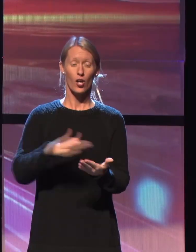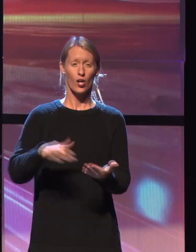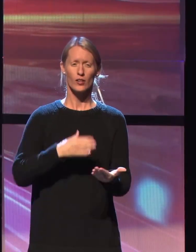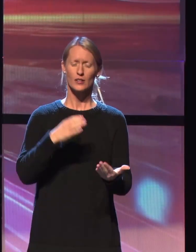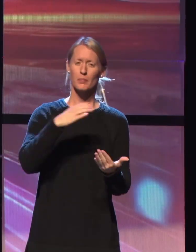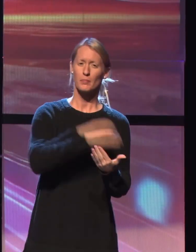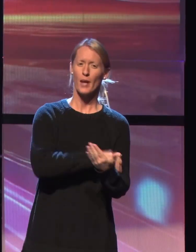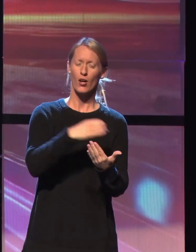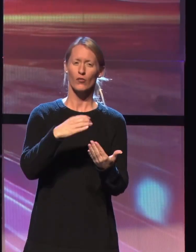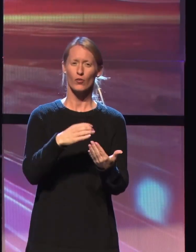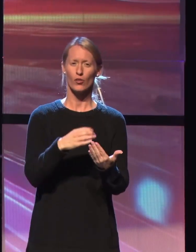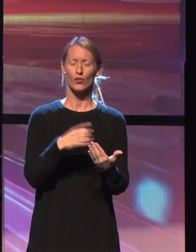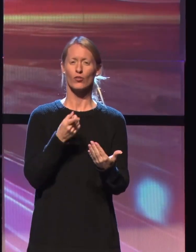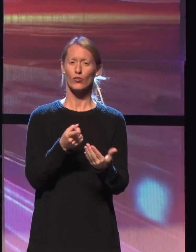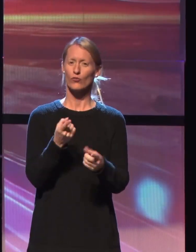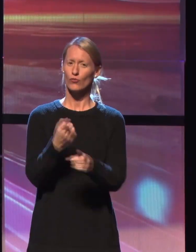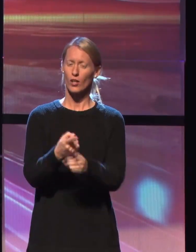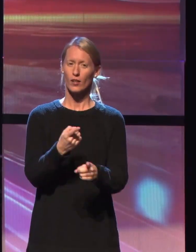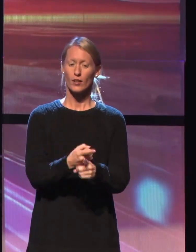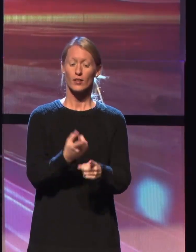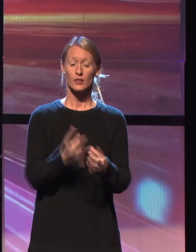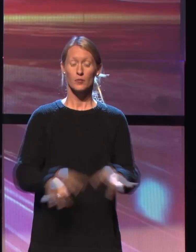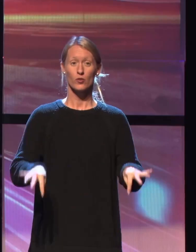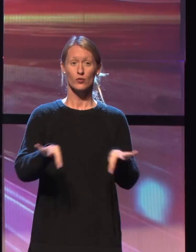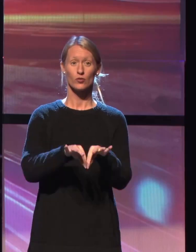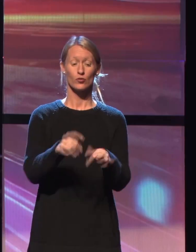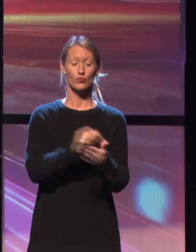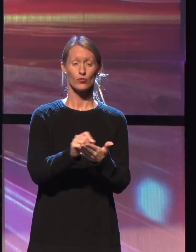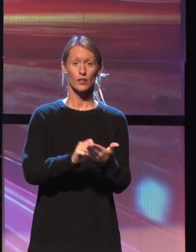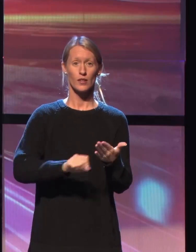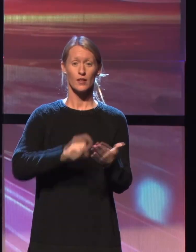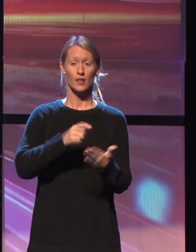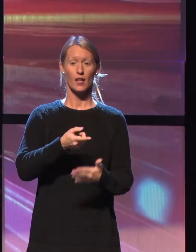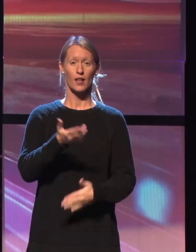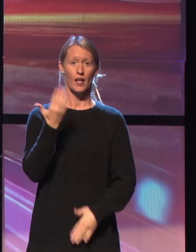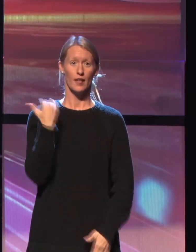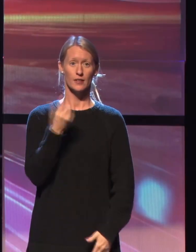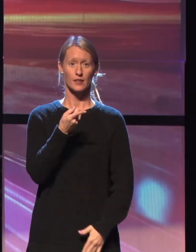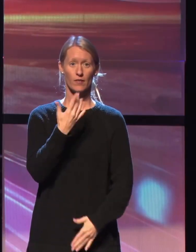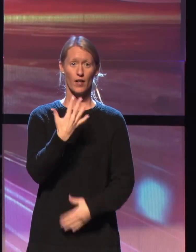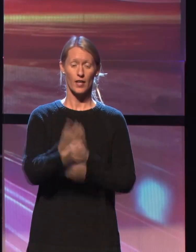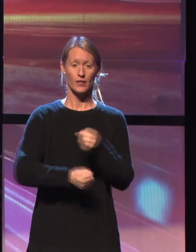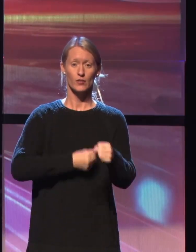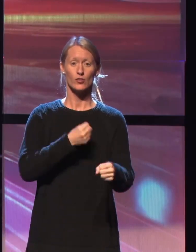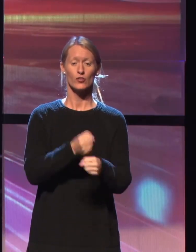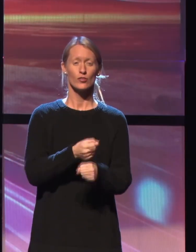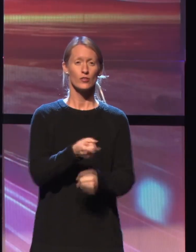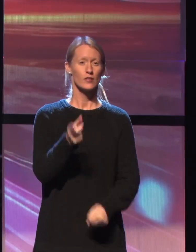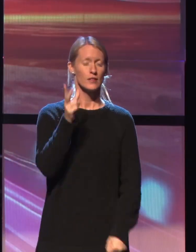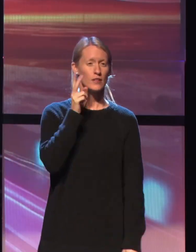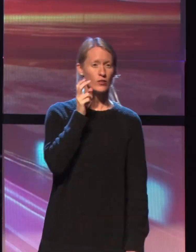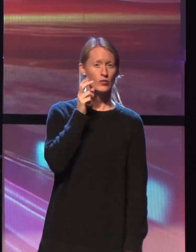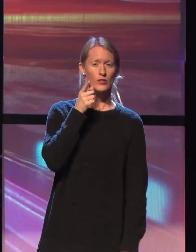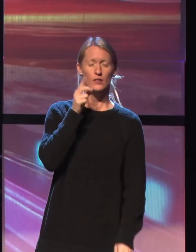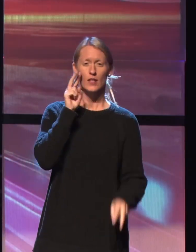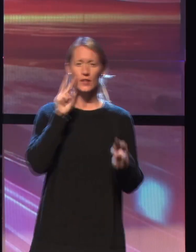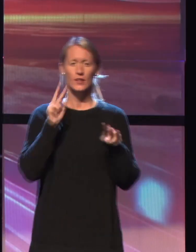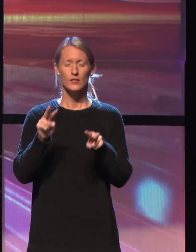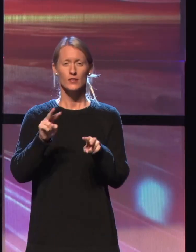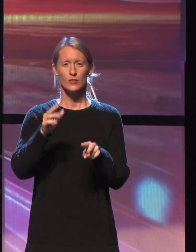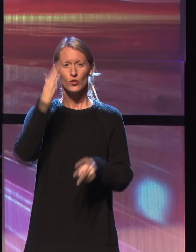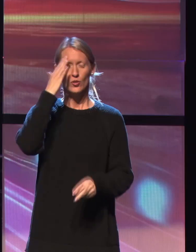I think it's a very important song that's been written in the last 5 years, and if you have ears to hear and eyes to see, you know exactly what that song is talking